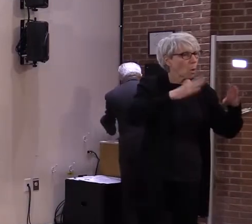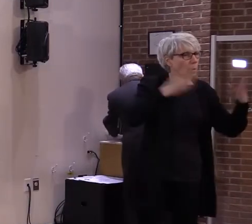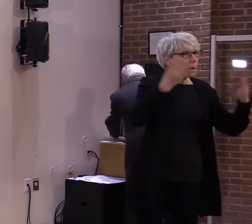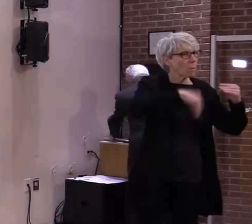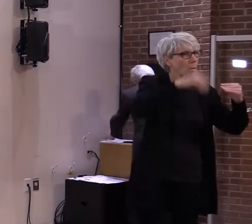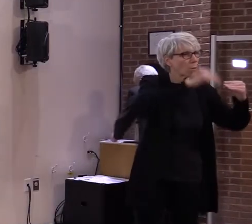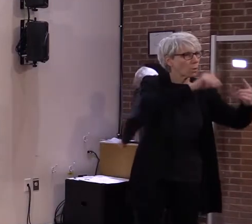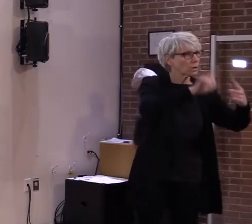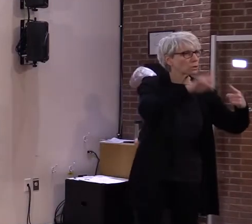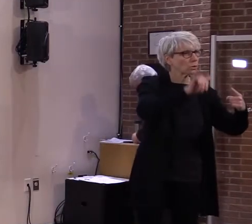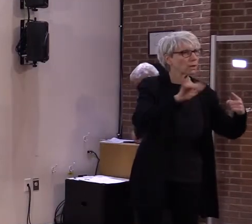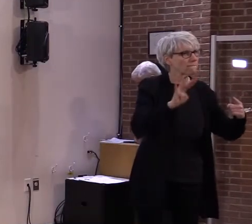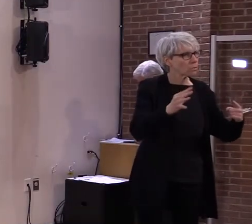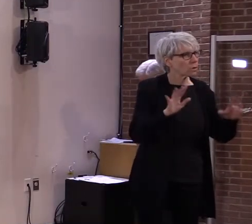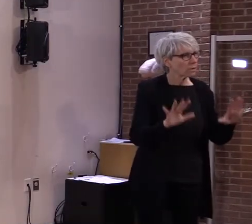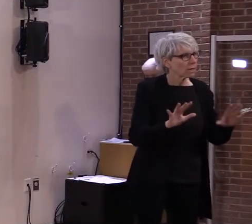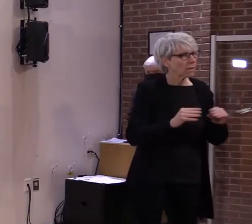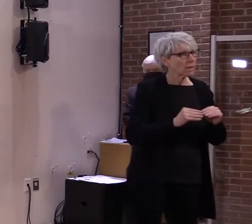of